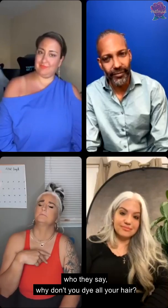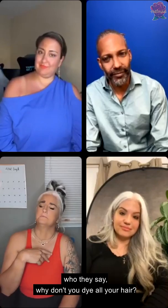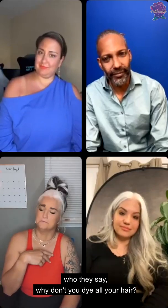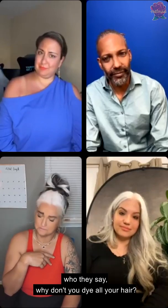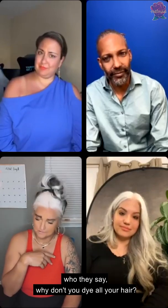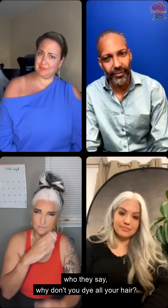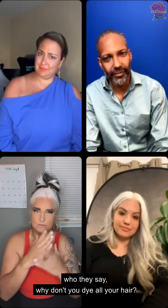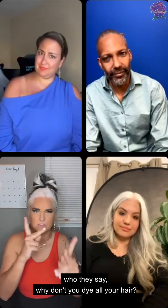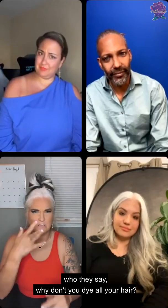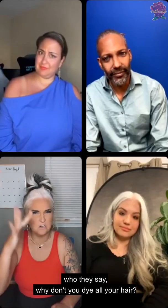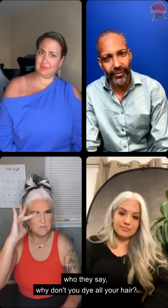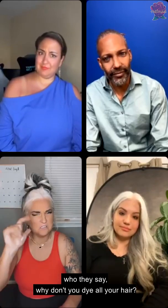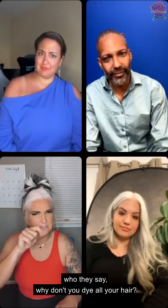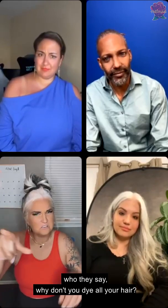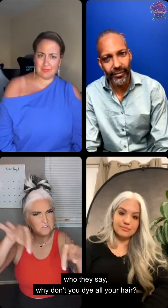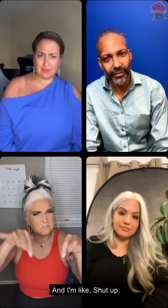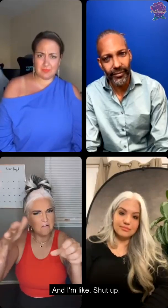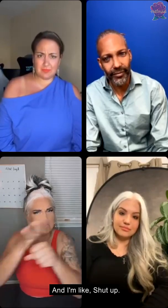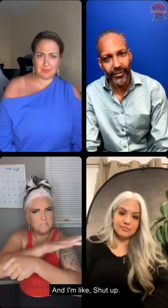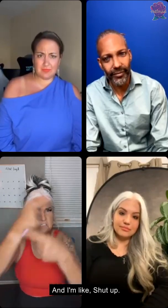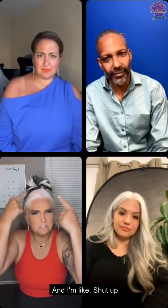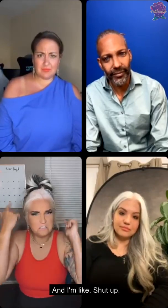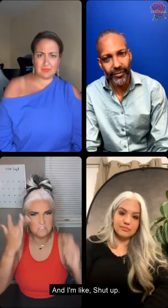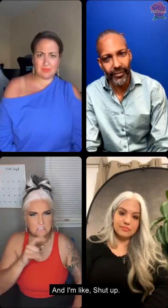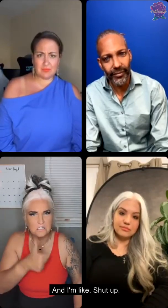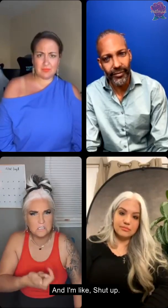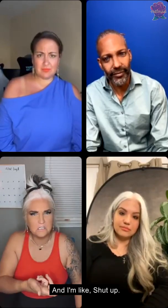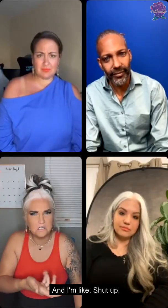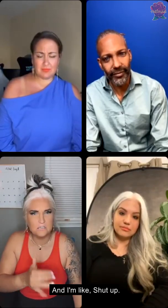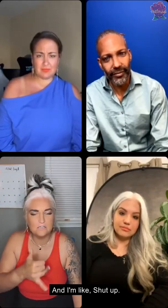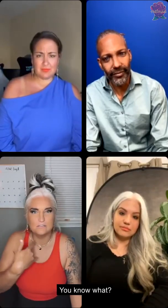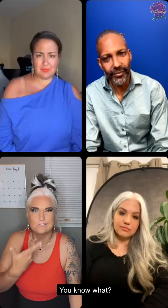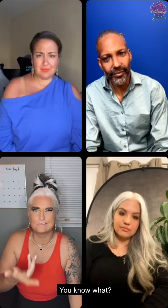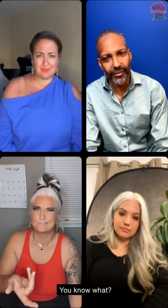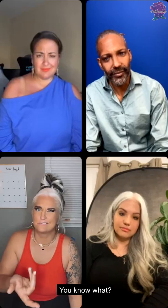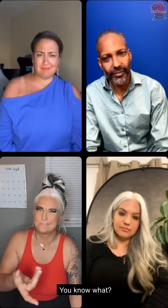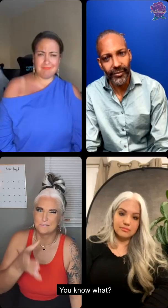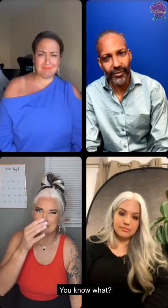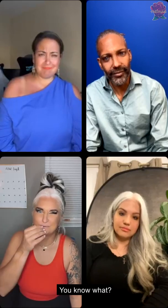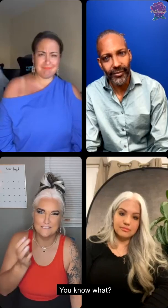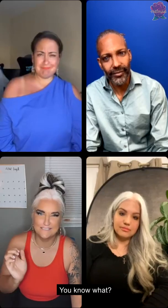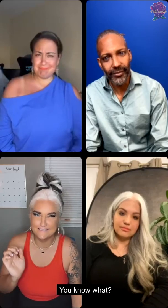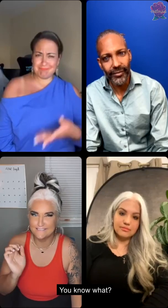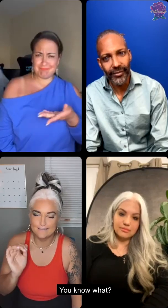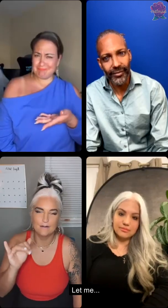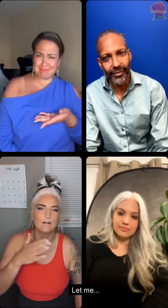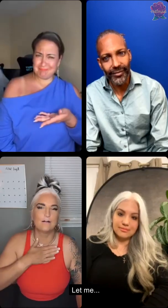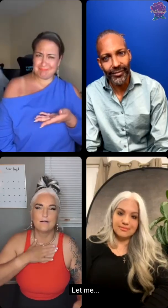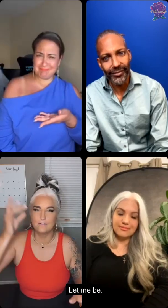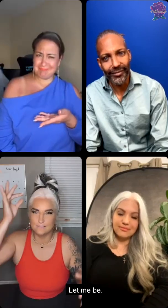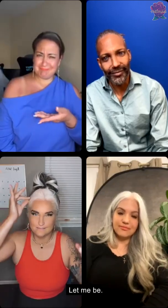people, whew, they say, why don't you dye all your hair? And I'm like, shut up. You know what?